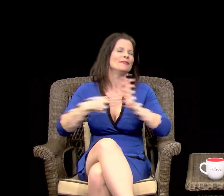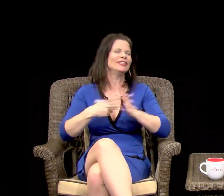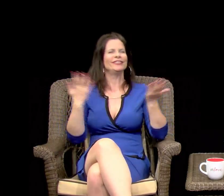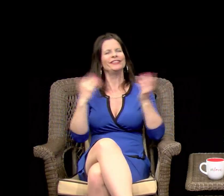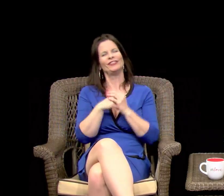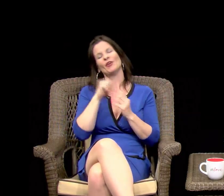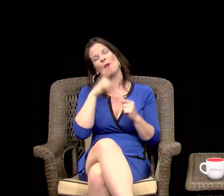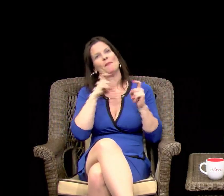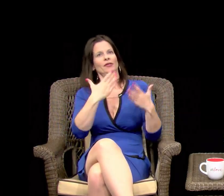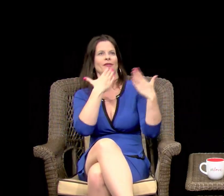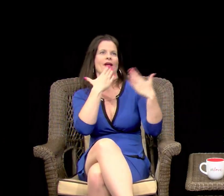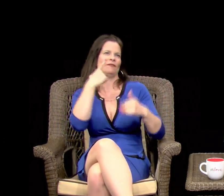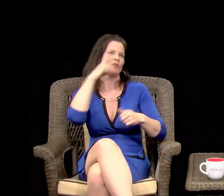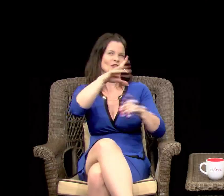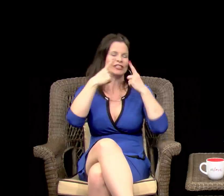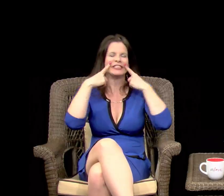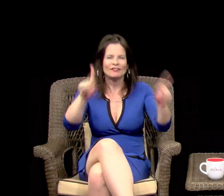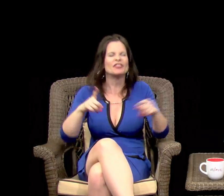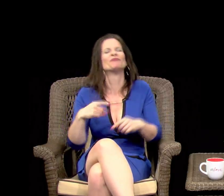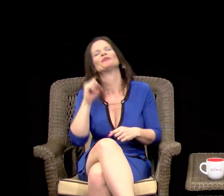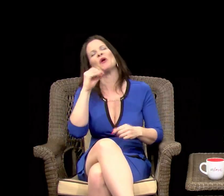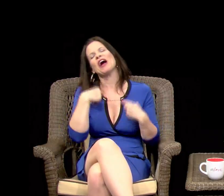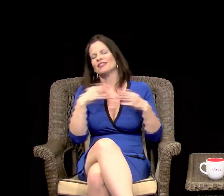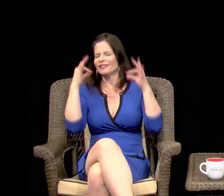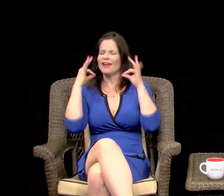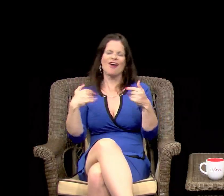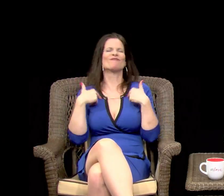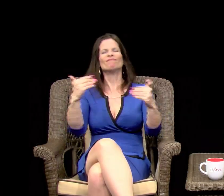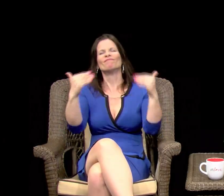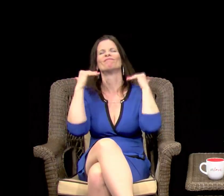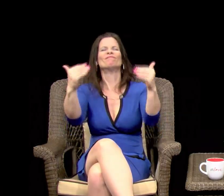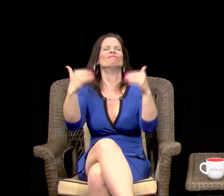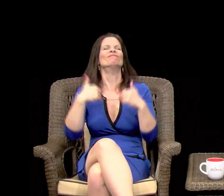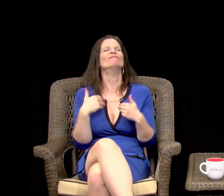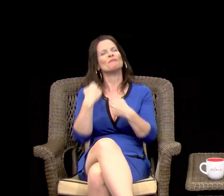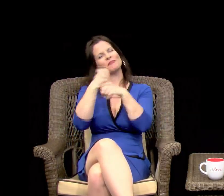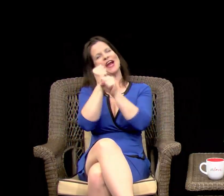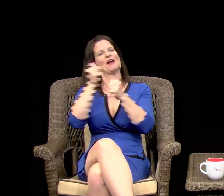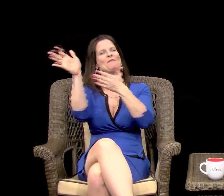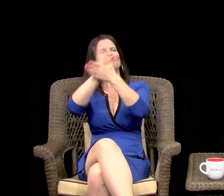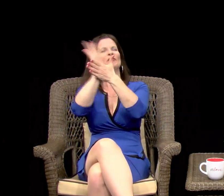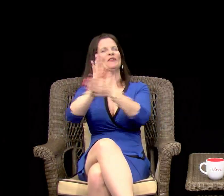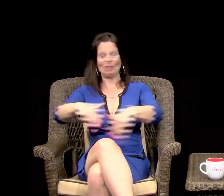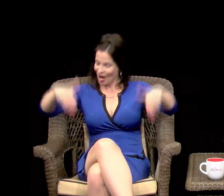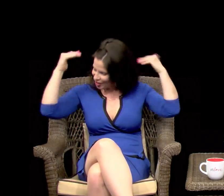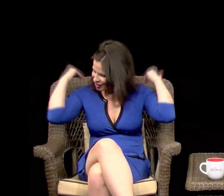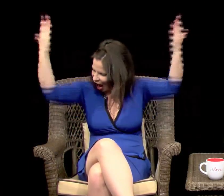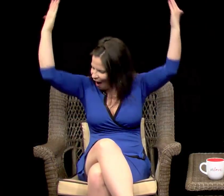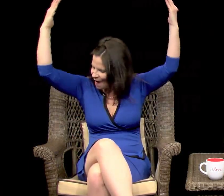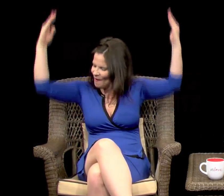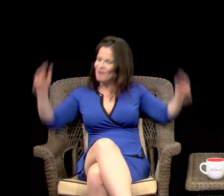children. So I think that she's wonderful for her success. And I've made a